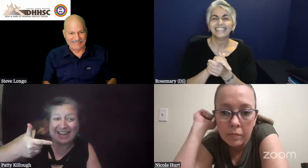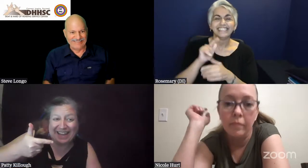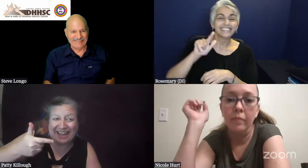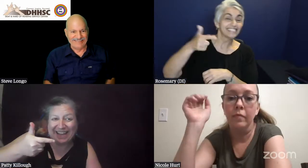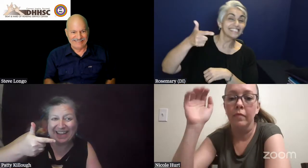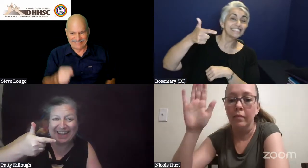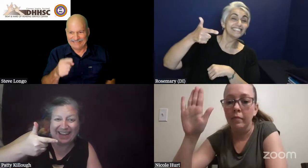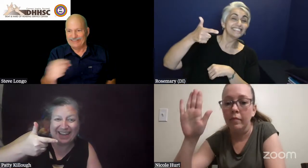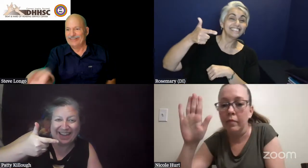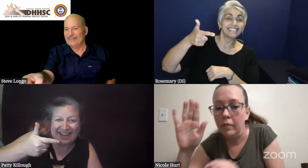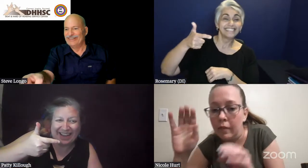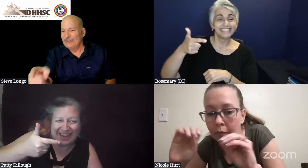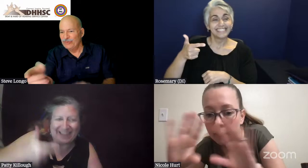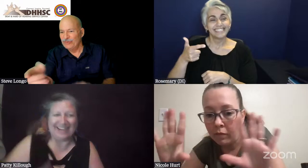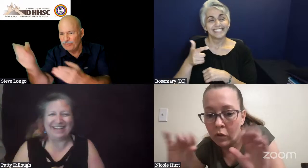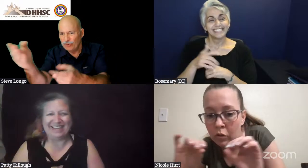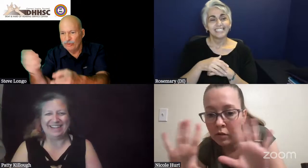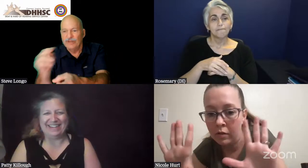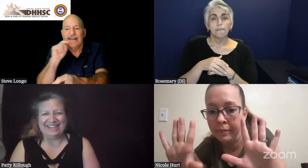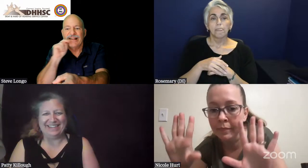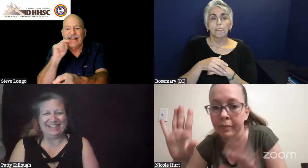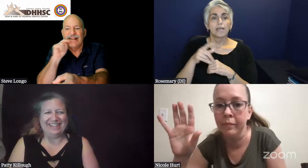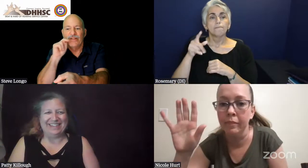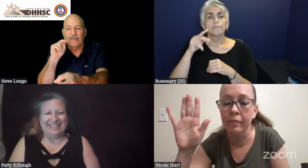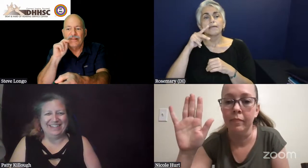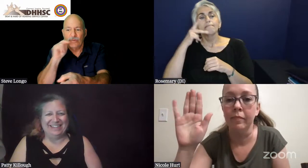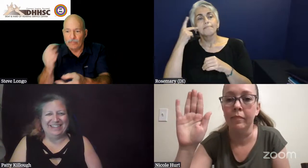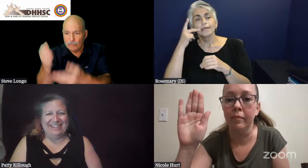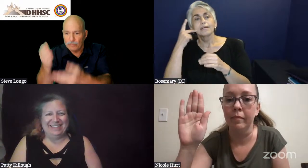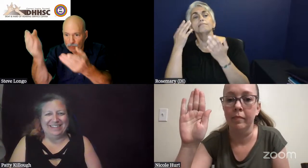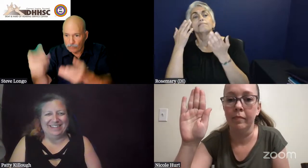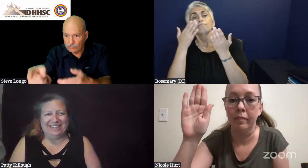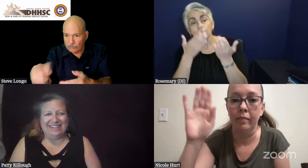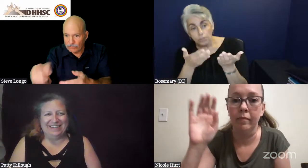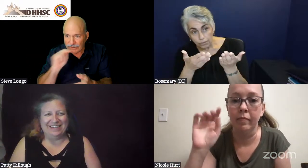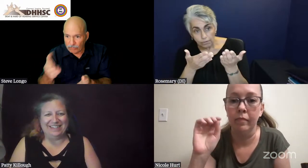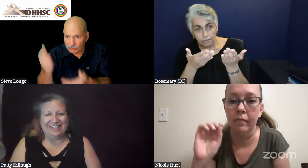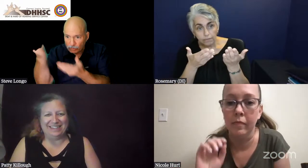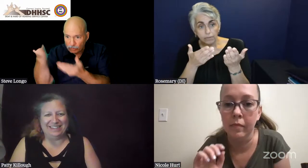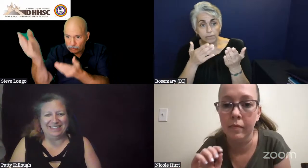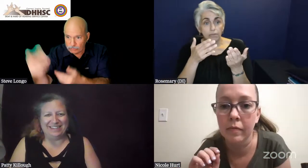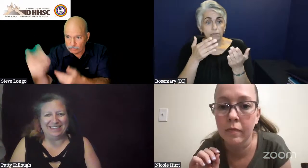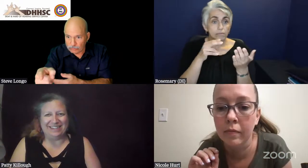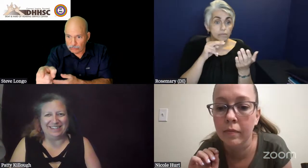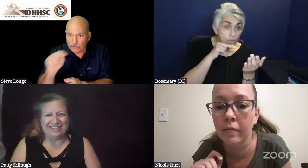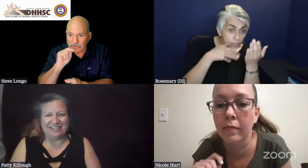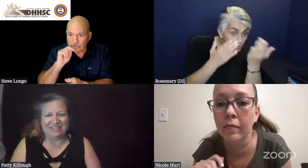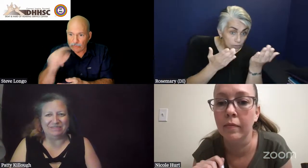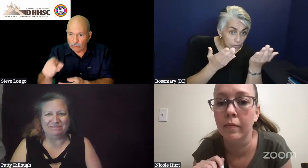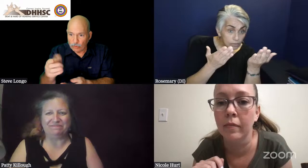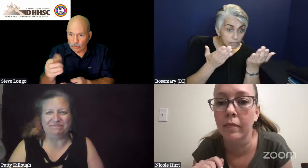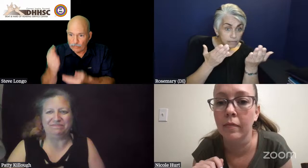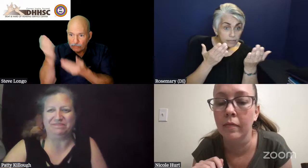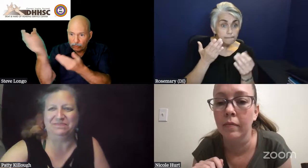apparently is going to do the second. Okay, great. Nicole says, may I clarify?